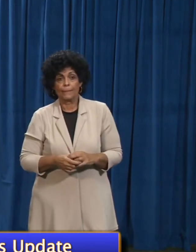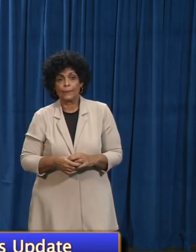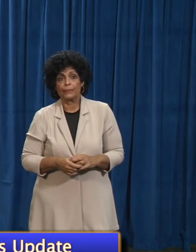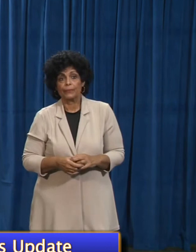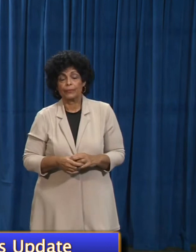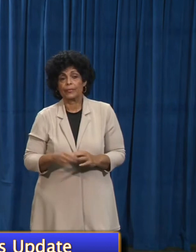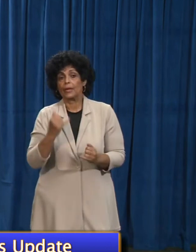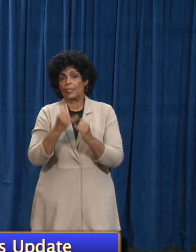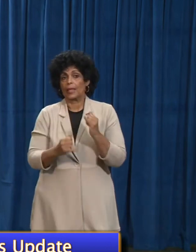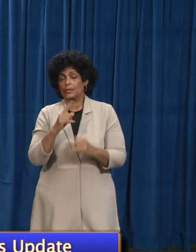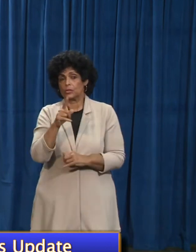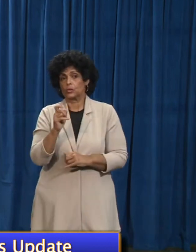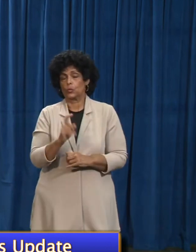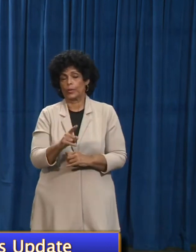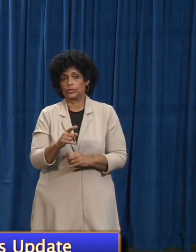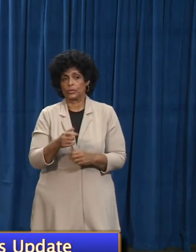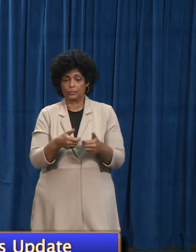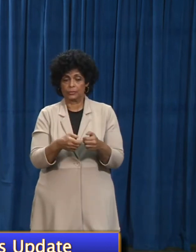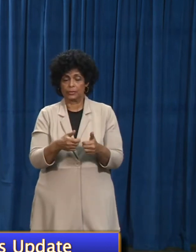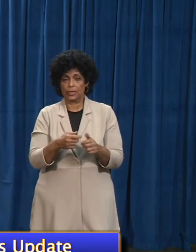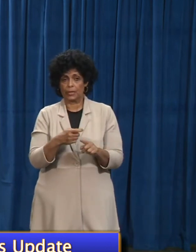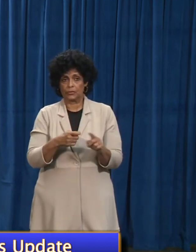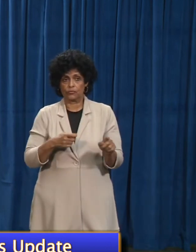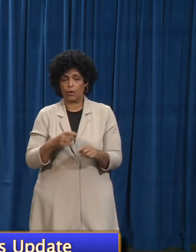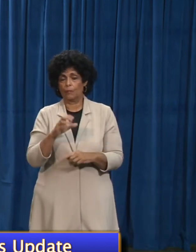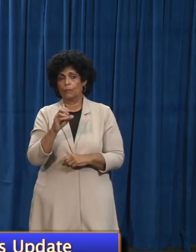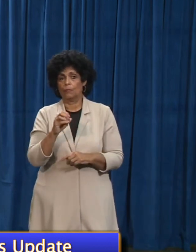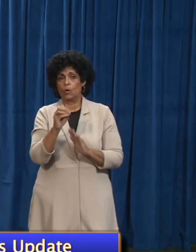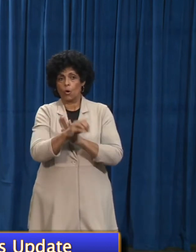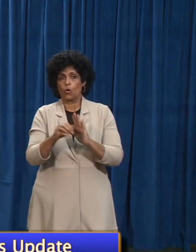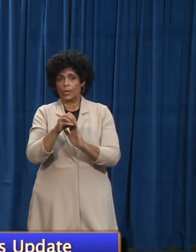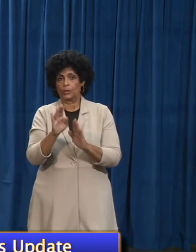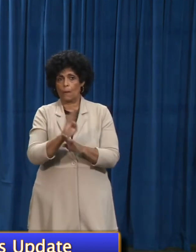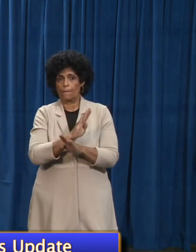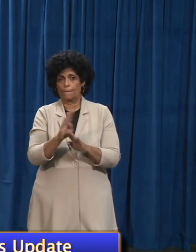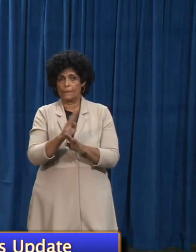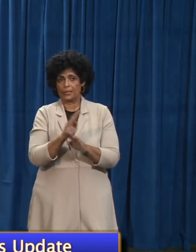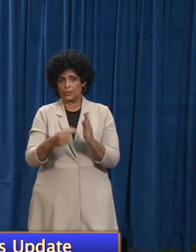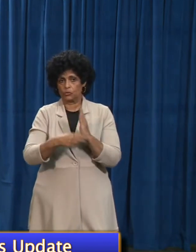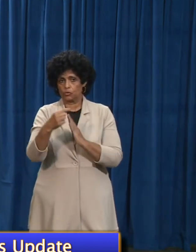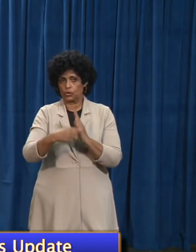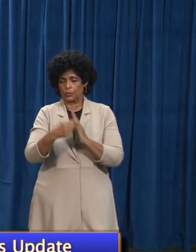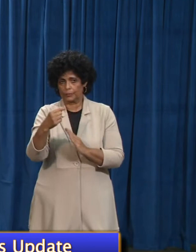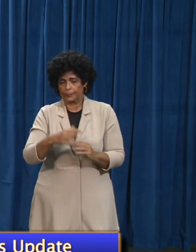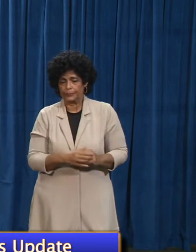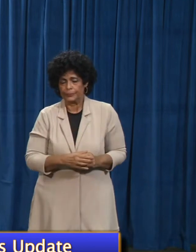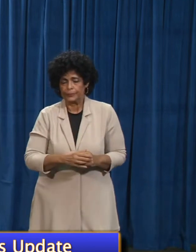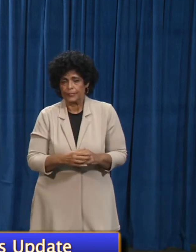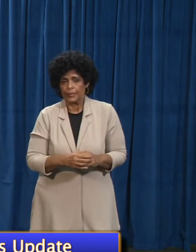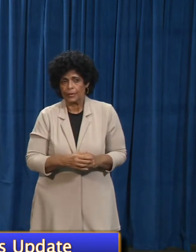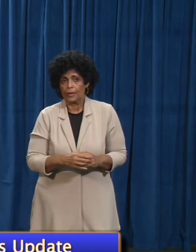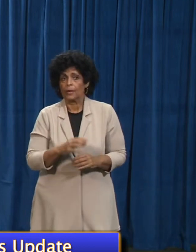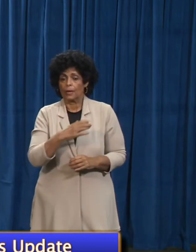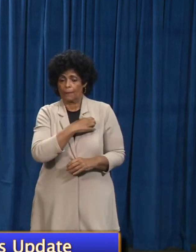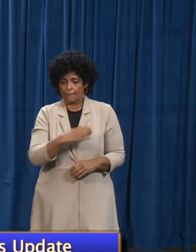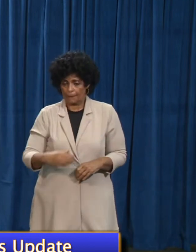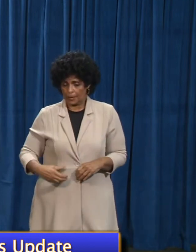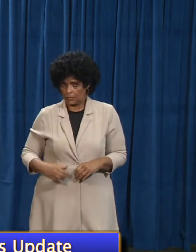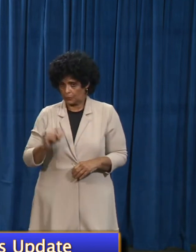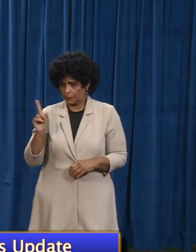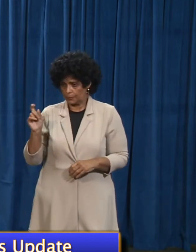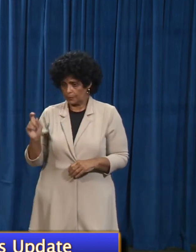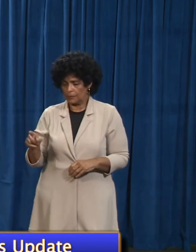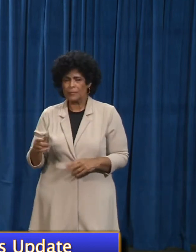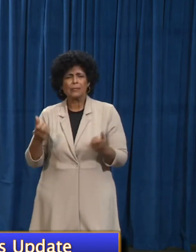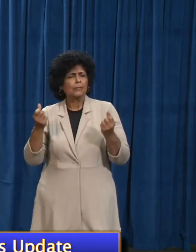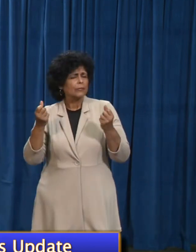This last question was texted in from Ryan Lynch in the Orlando Business Journal for Mayor Demings. The question reads, Mayor, what kind of conversations, if any,